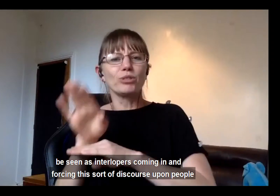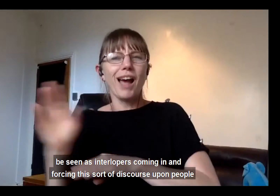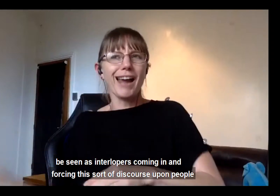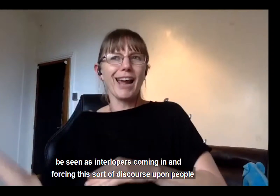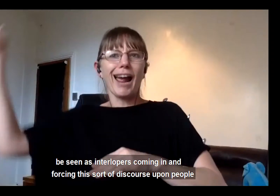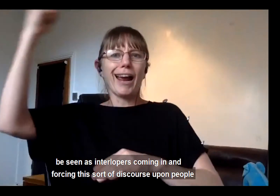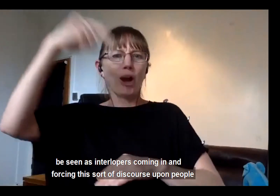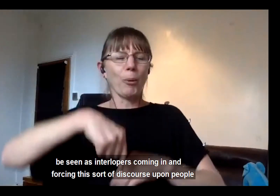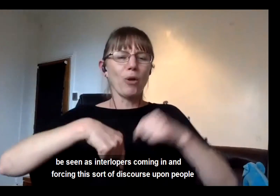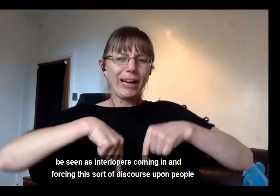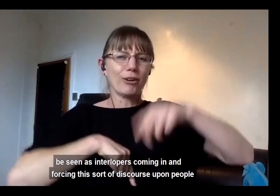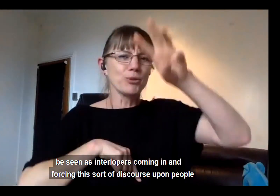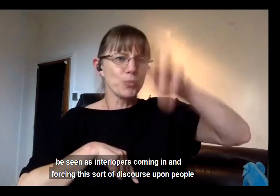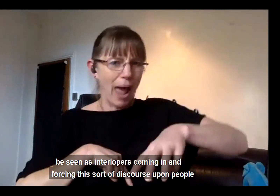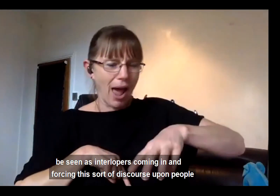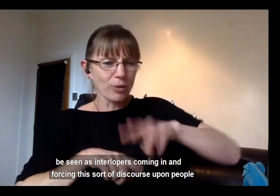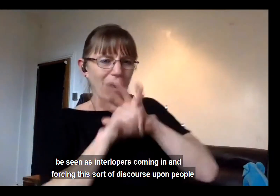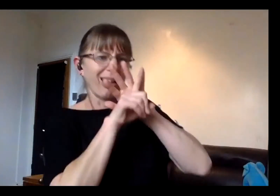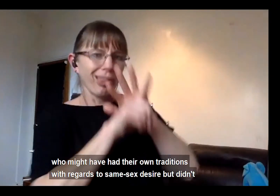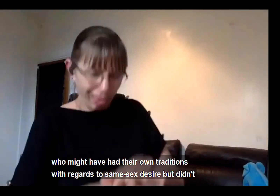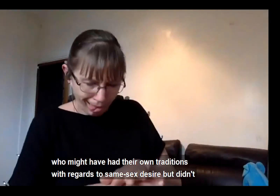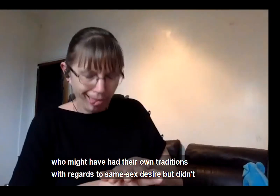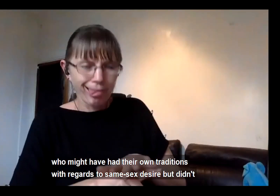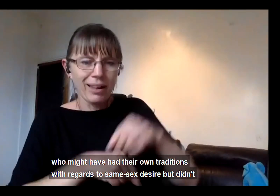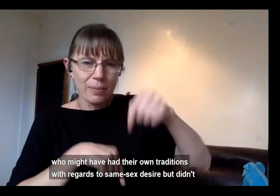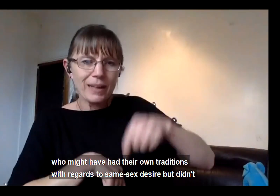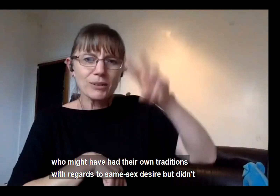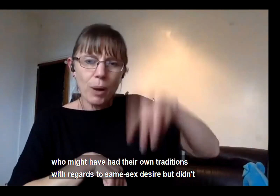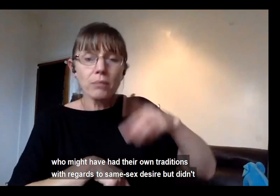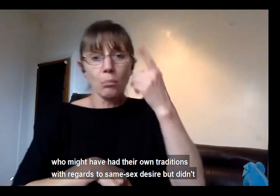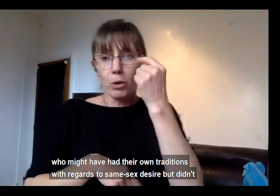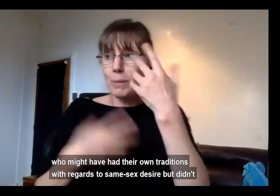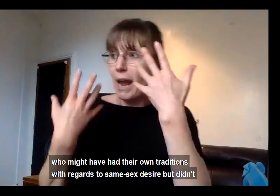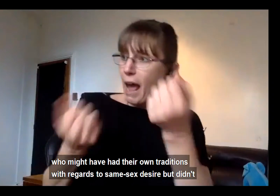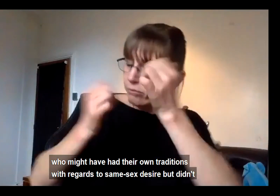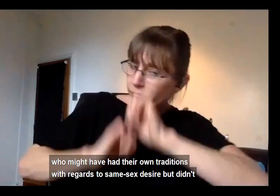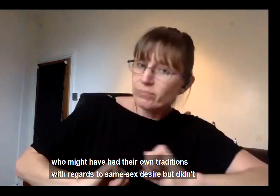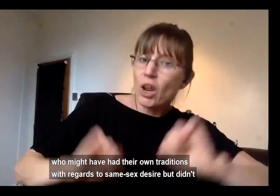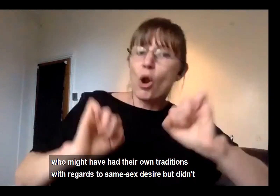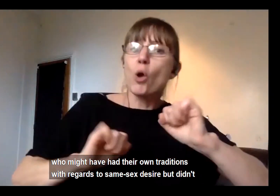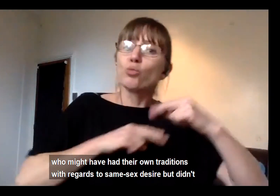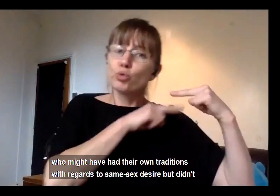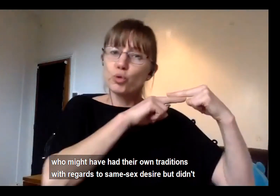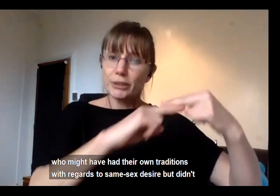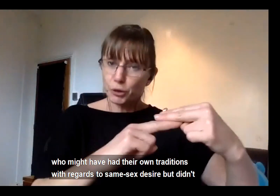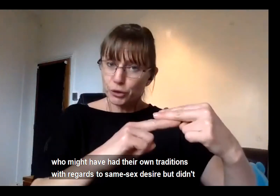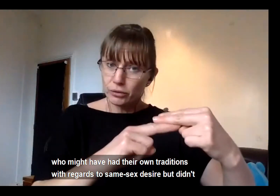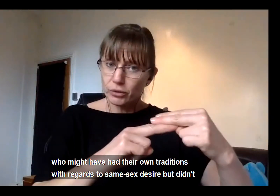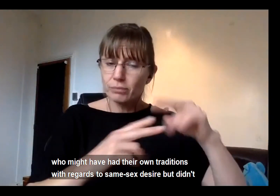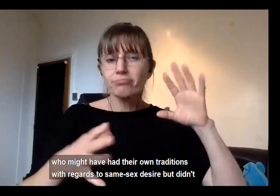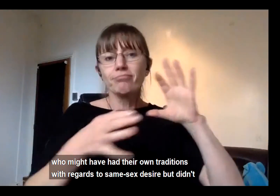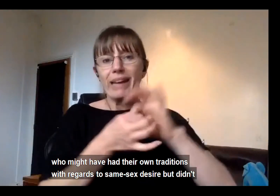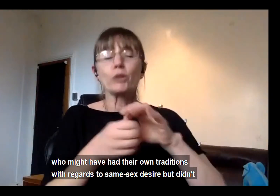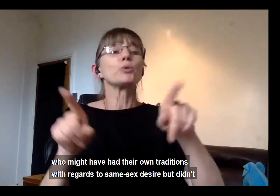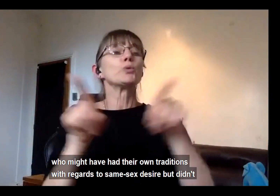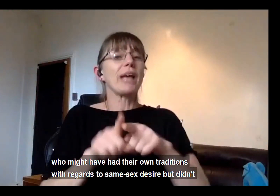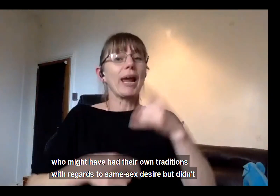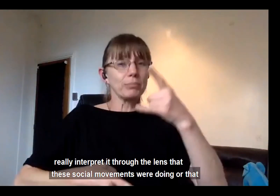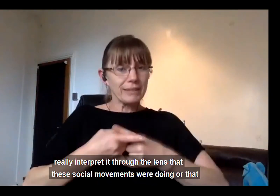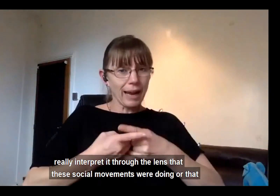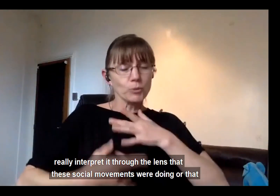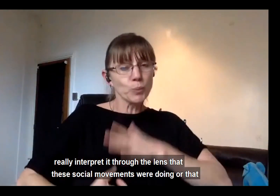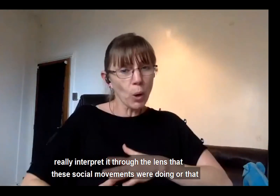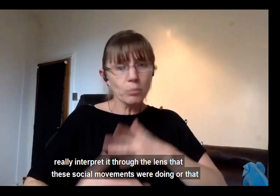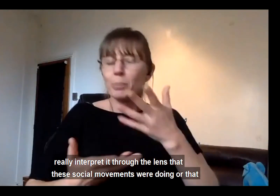of discourse upon people who, might have had their own traditions with regards to same-sex desire, but